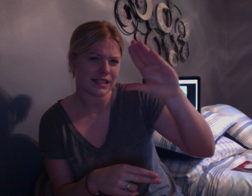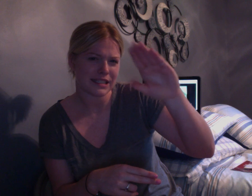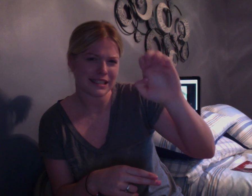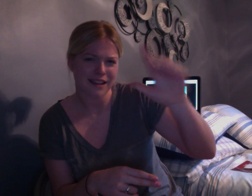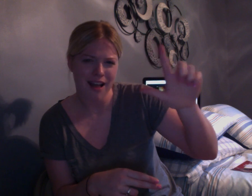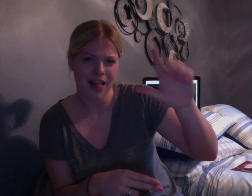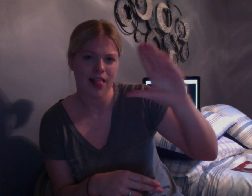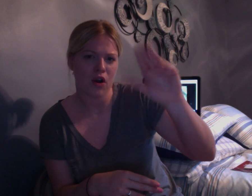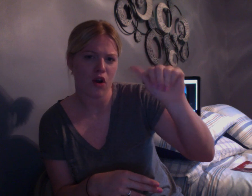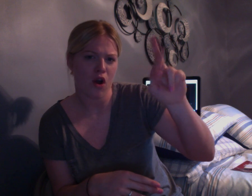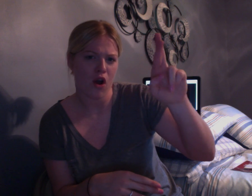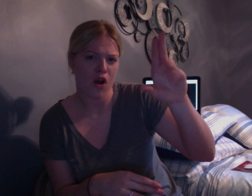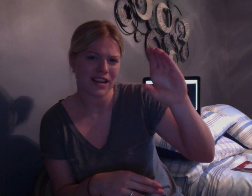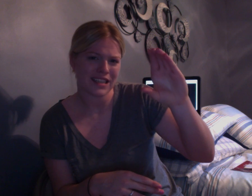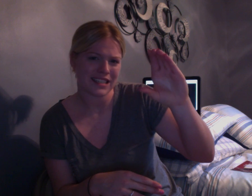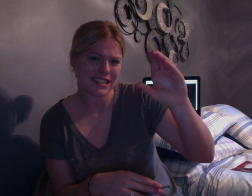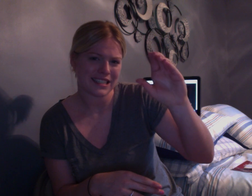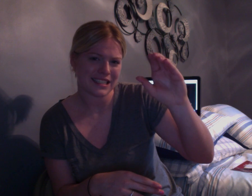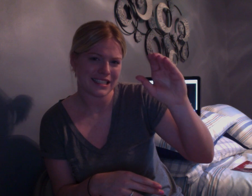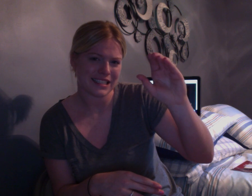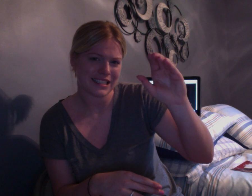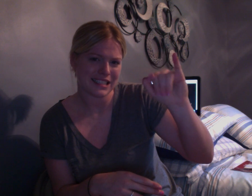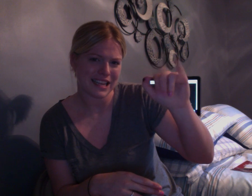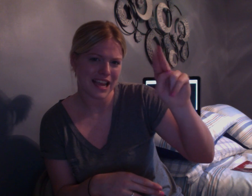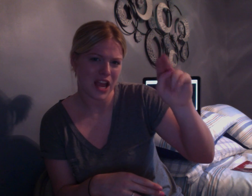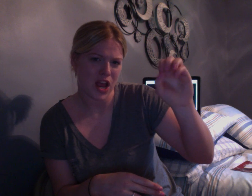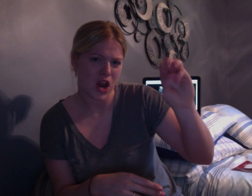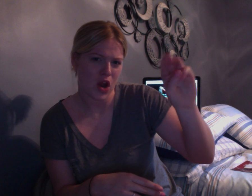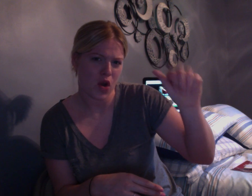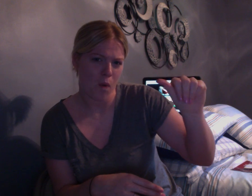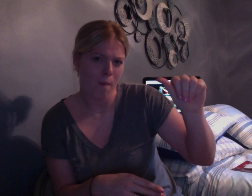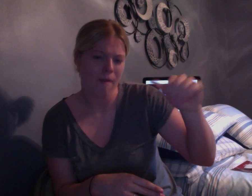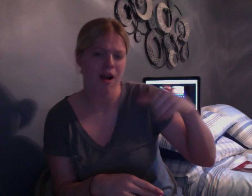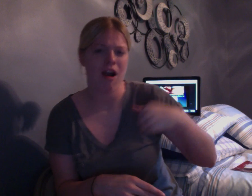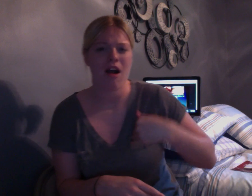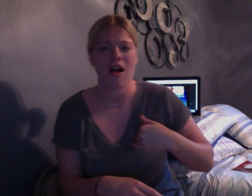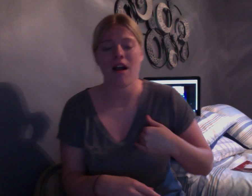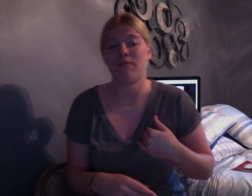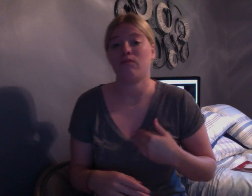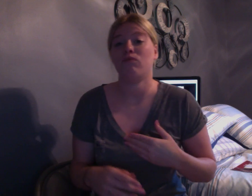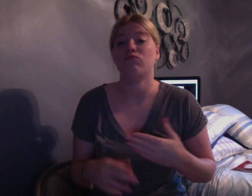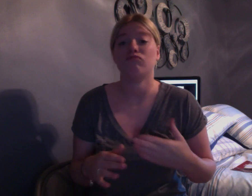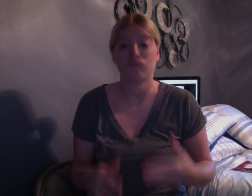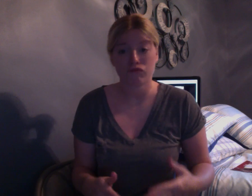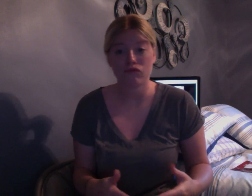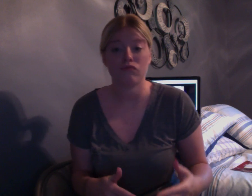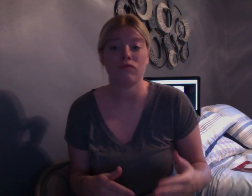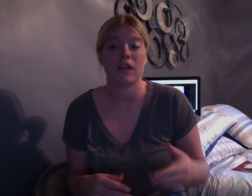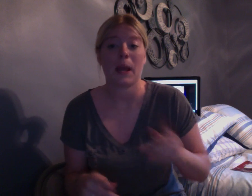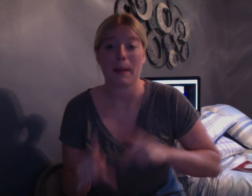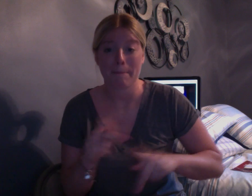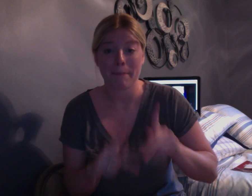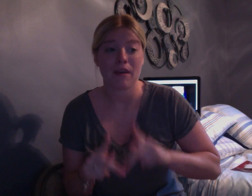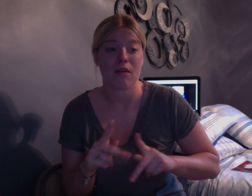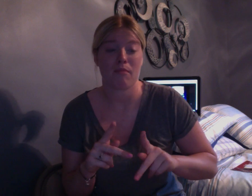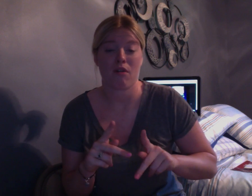scaling patch. Malignant melanoma, MM, is a life-threatening skin cancer that develops from the pigment-forming cells in the